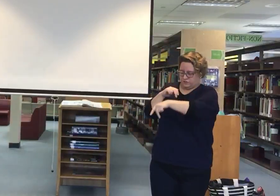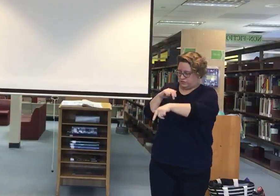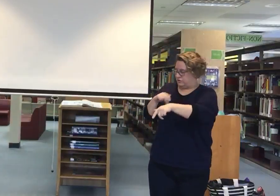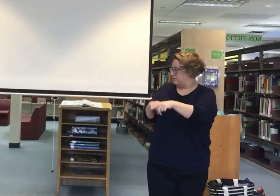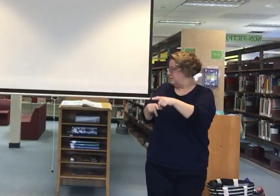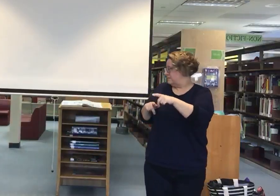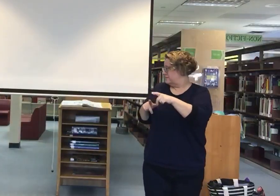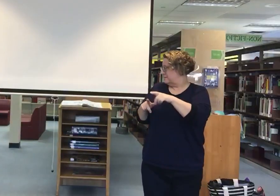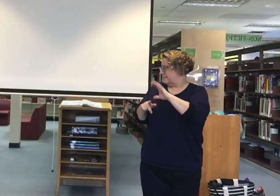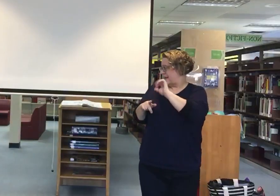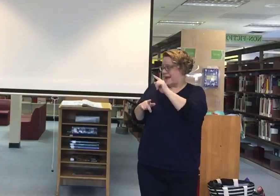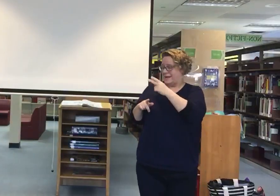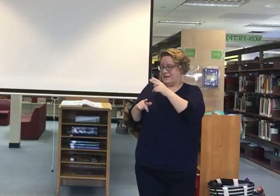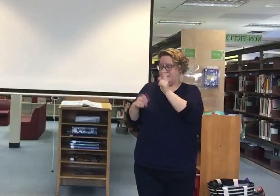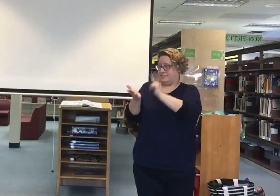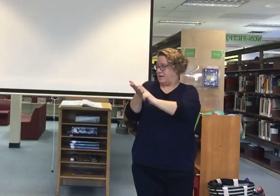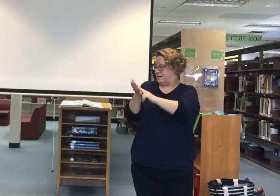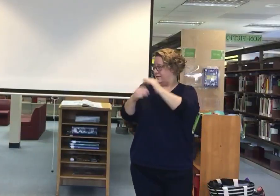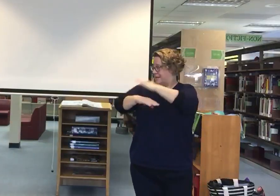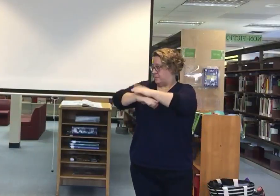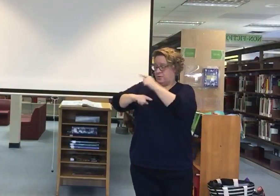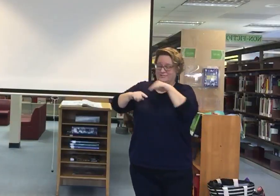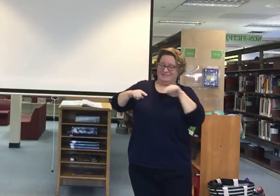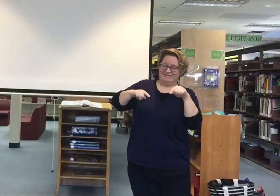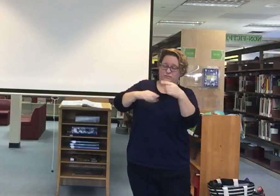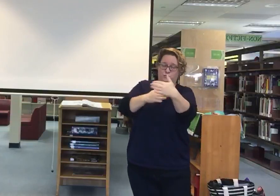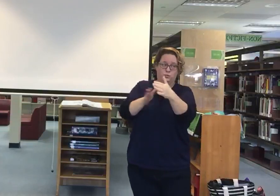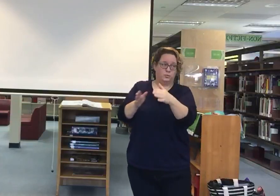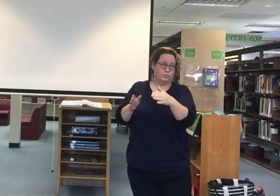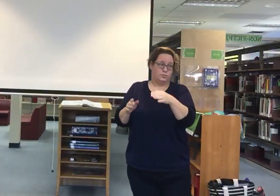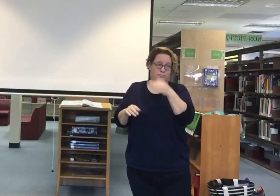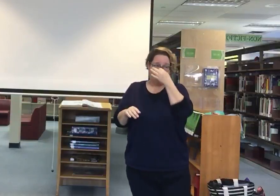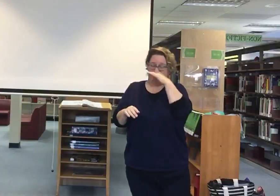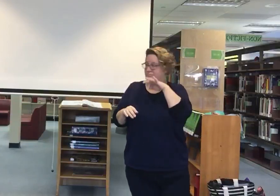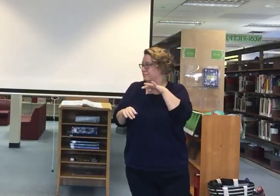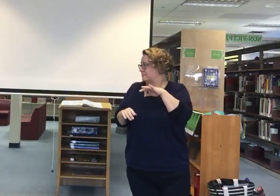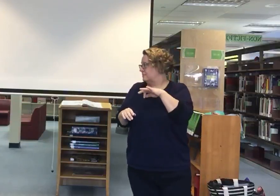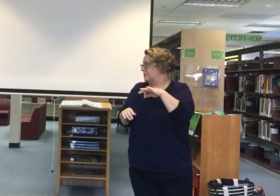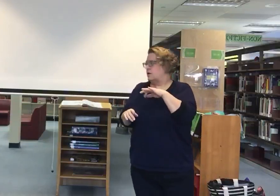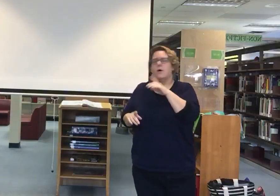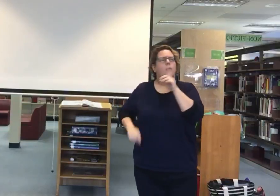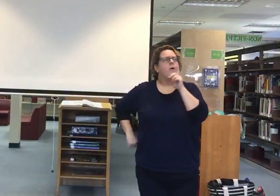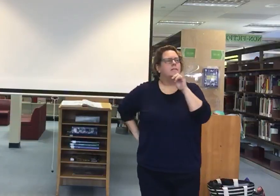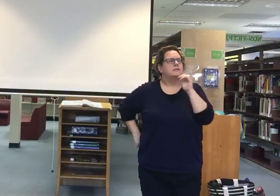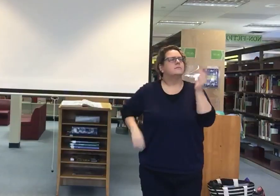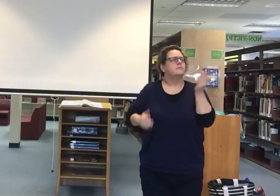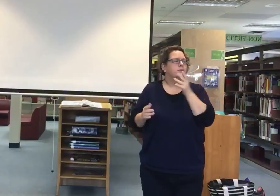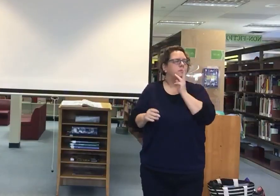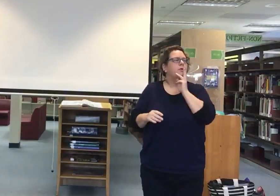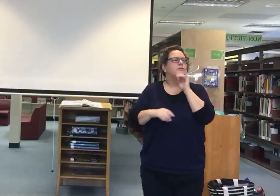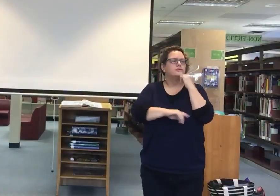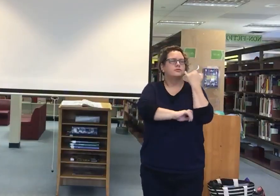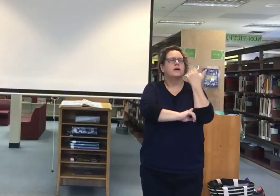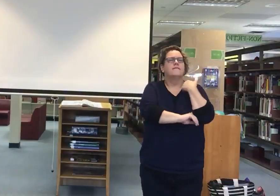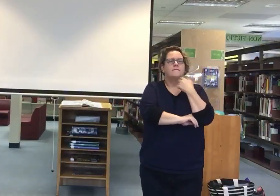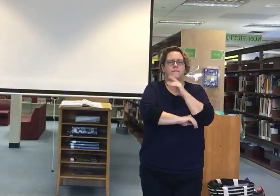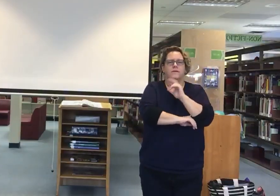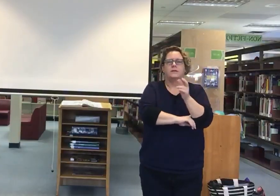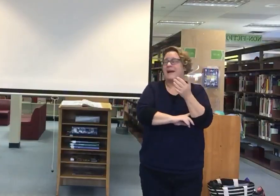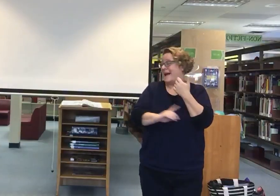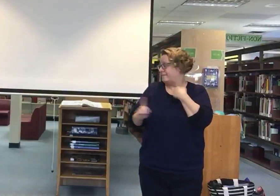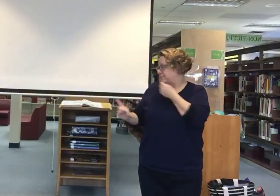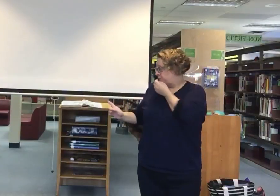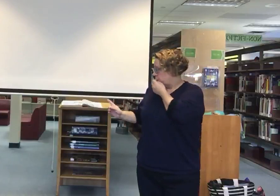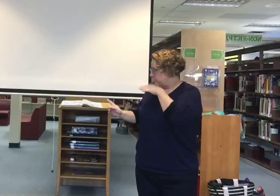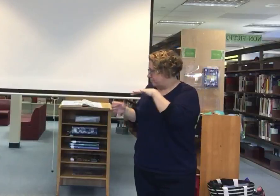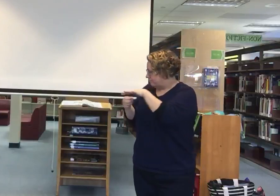little room there's some water. No, actually, I did bring the water and the juice, but there's some like food.